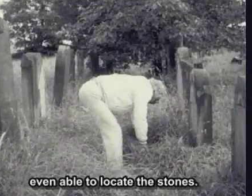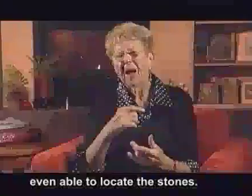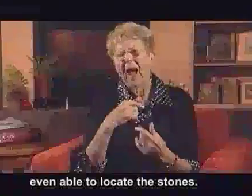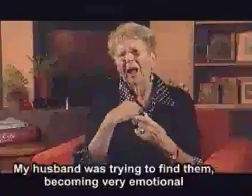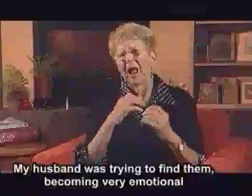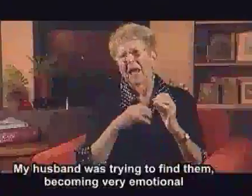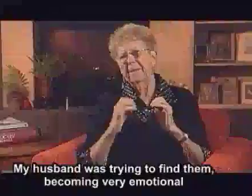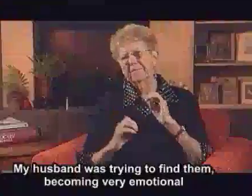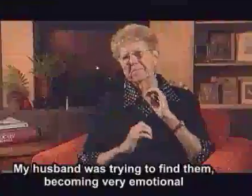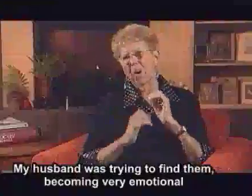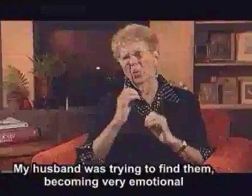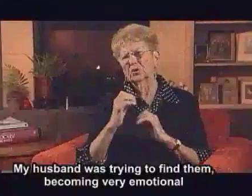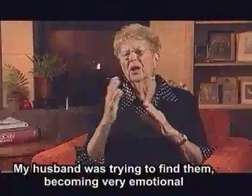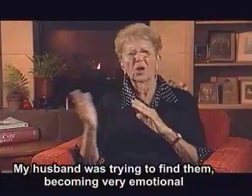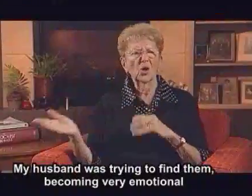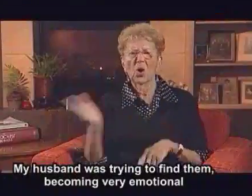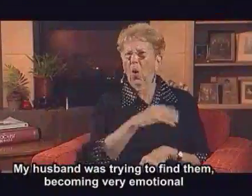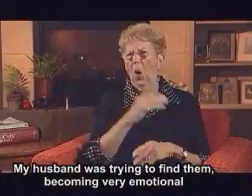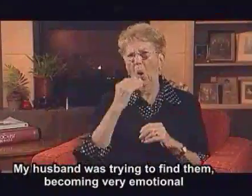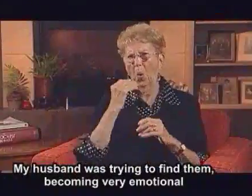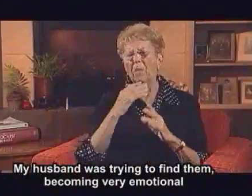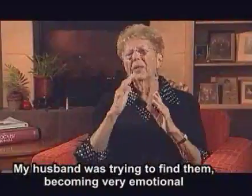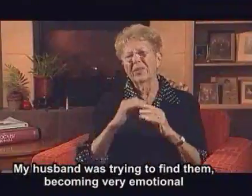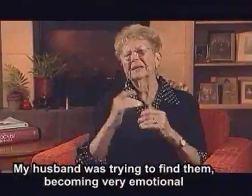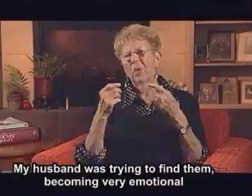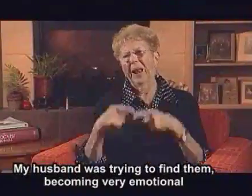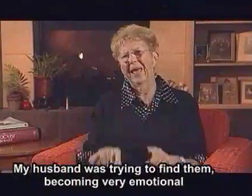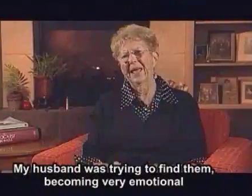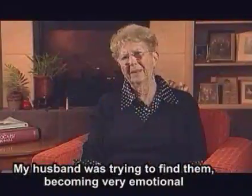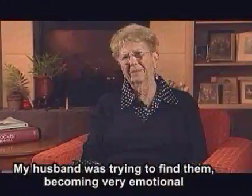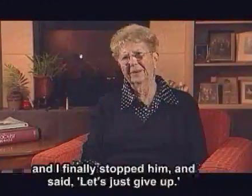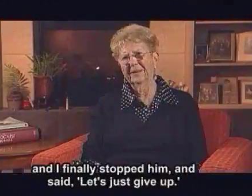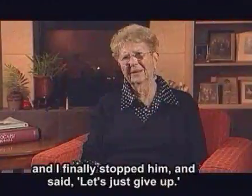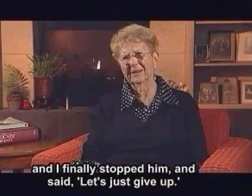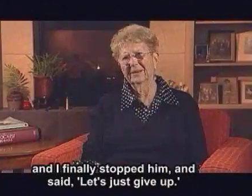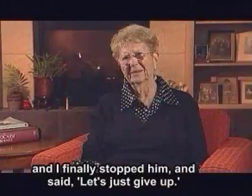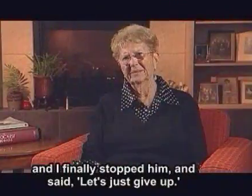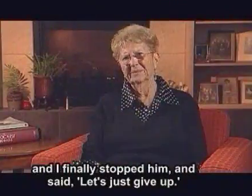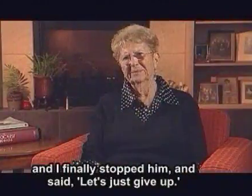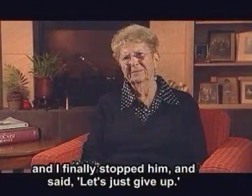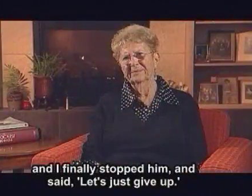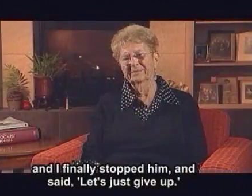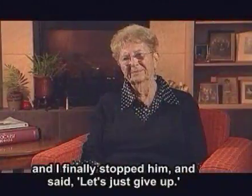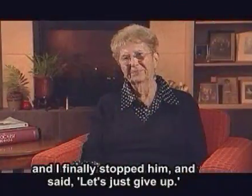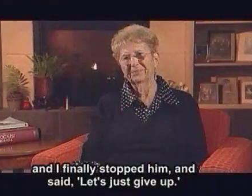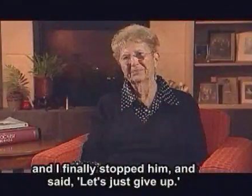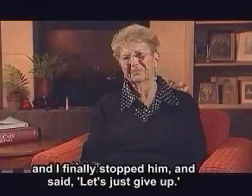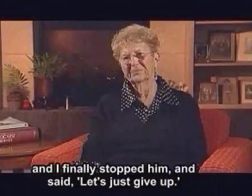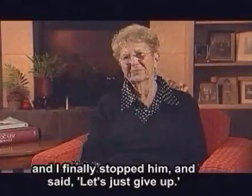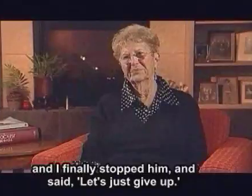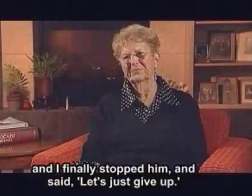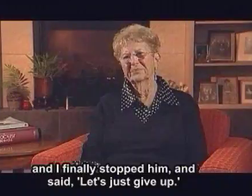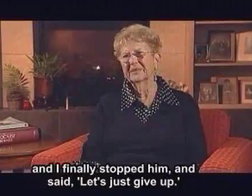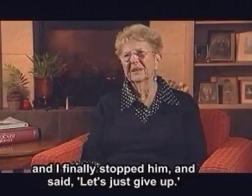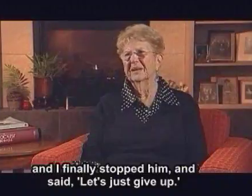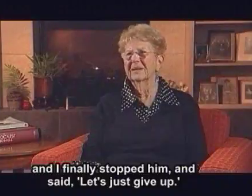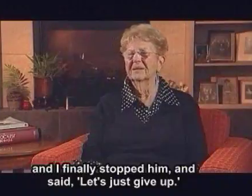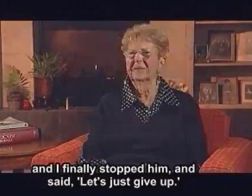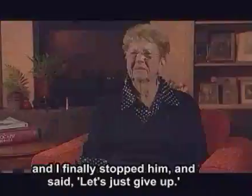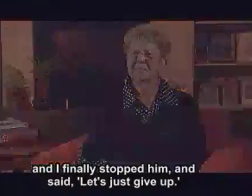stones. My husband was trying to find them, becoming very emotional, and I finally stopped him and said, "Let's just give up."